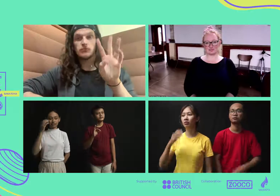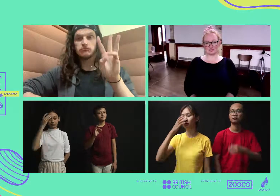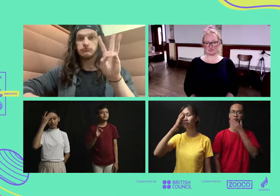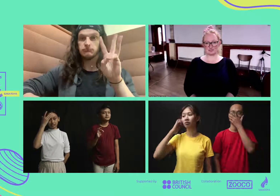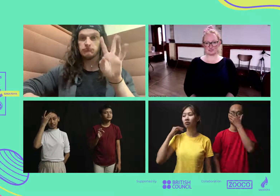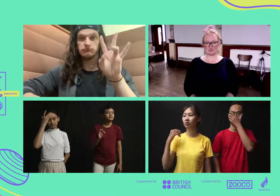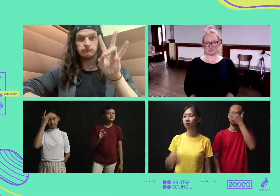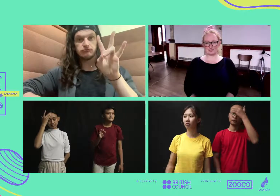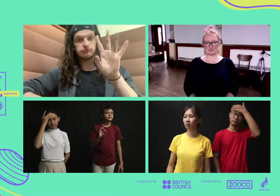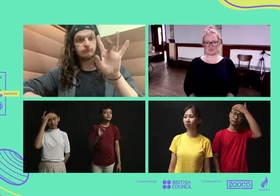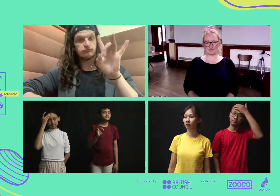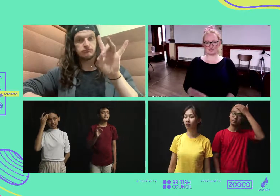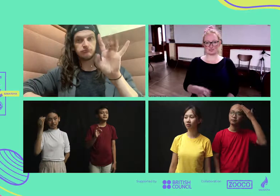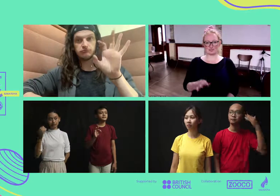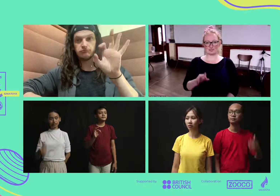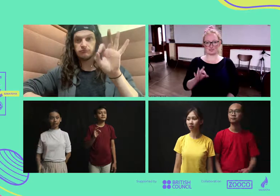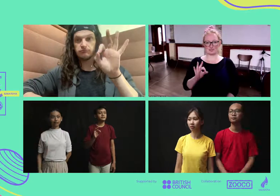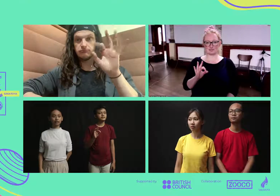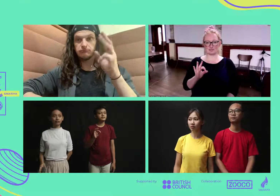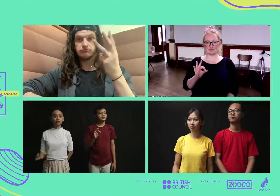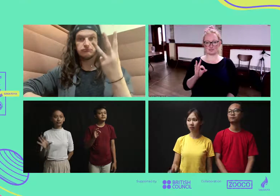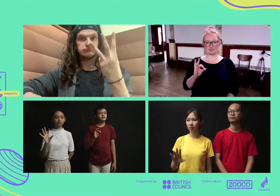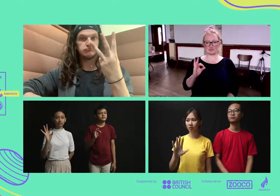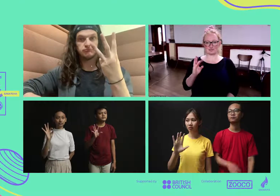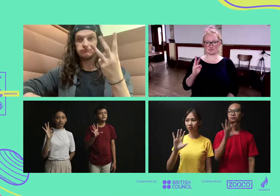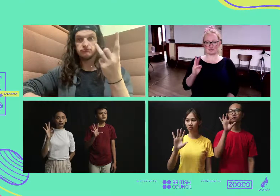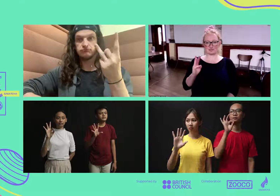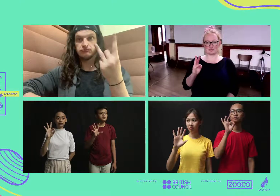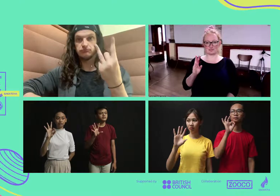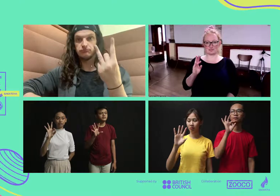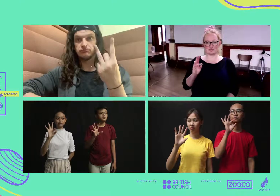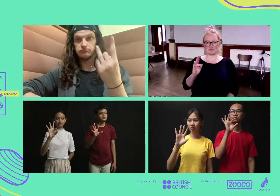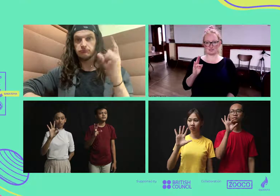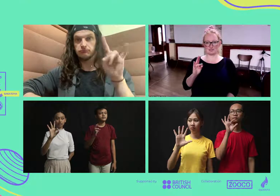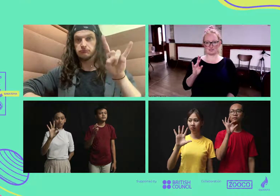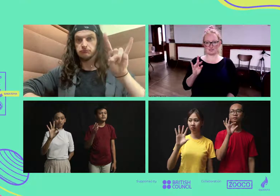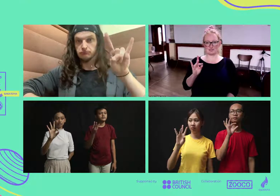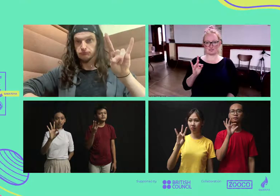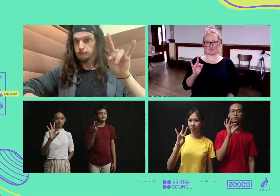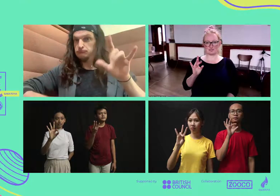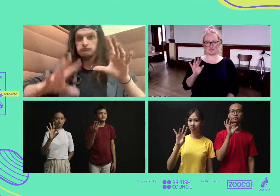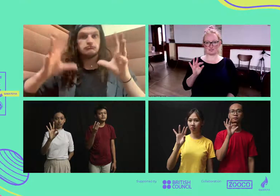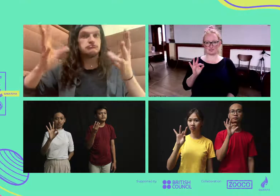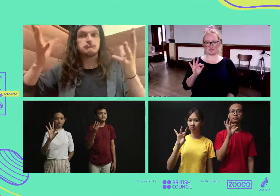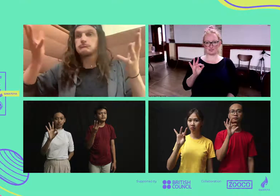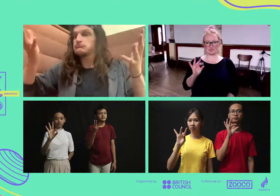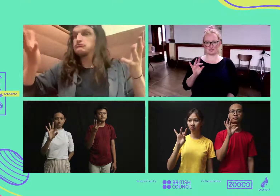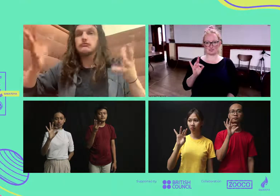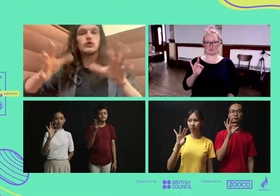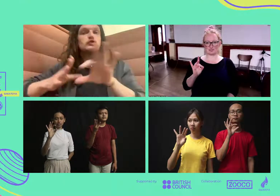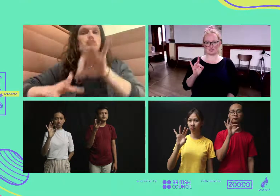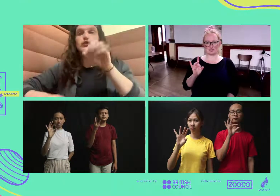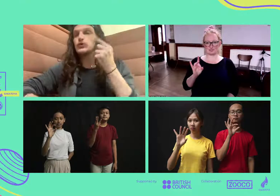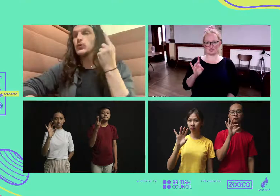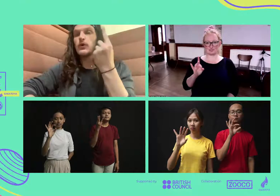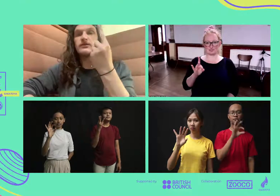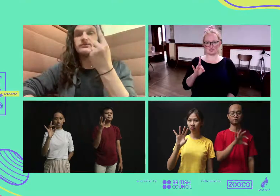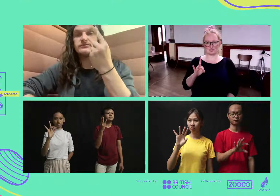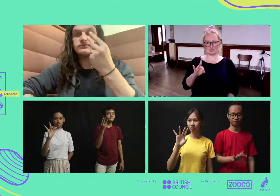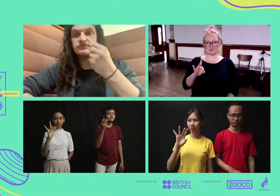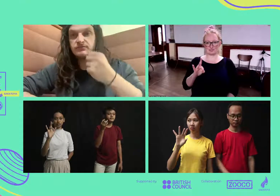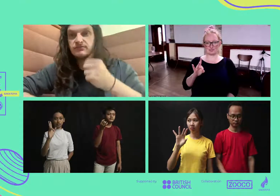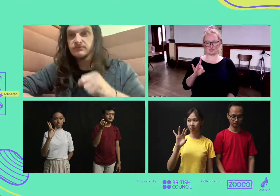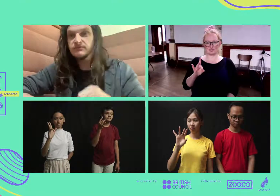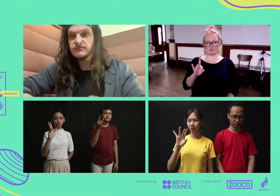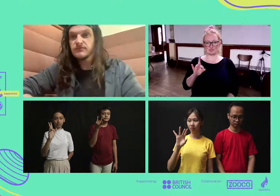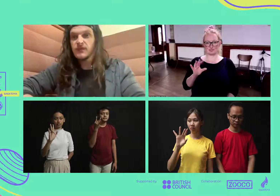my hands into this shape. So it could be this indicating 3. You could do whatever you like with your hands and your fingers to make a shape. So I want